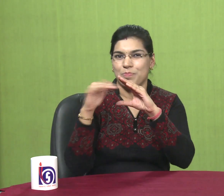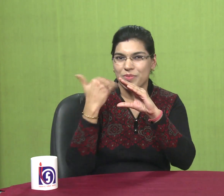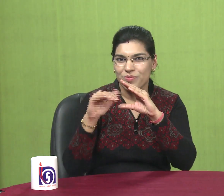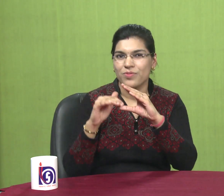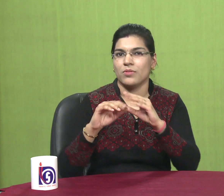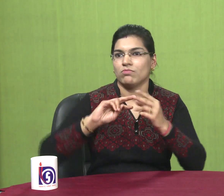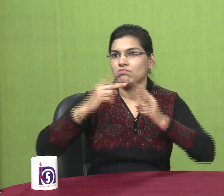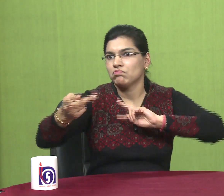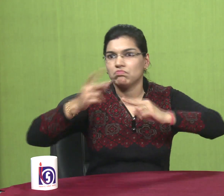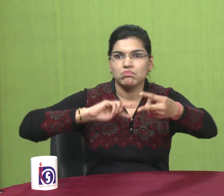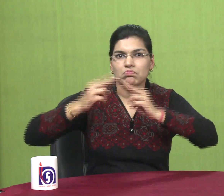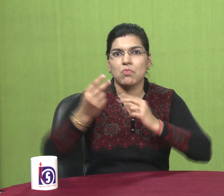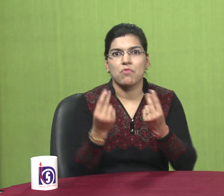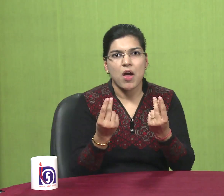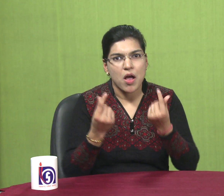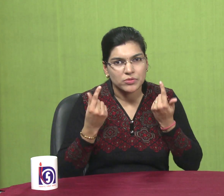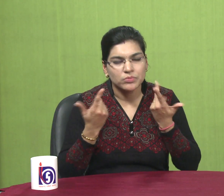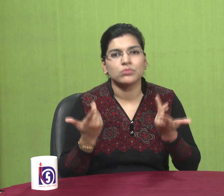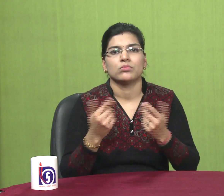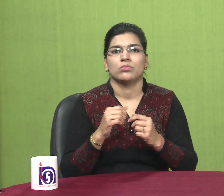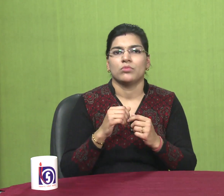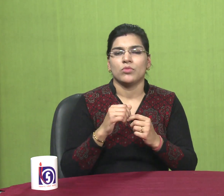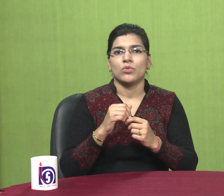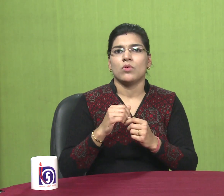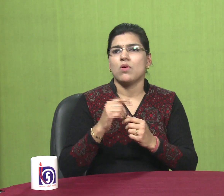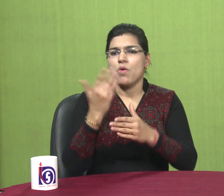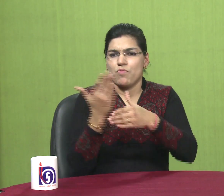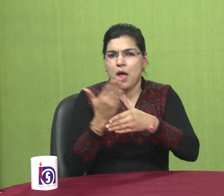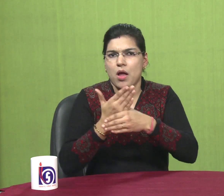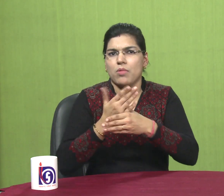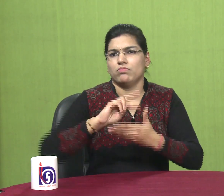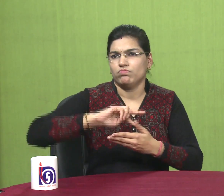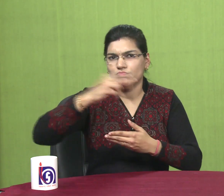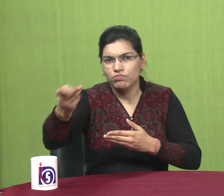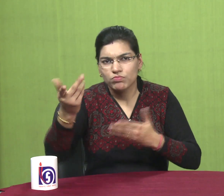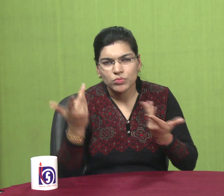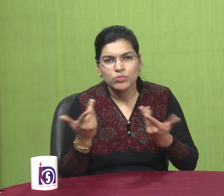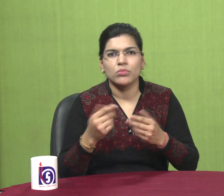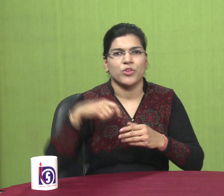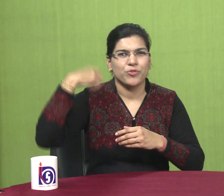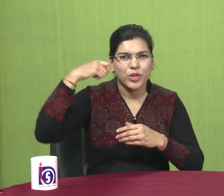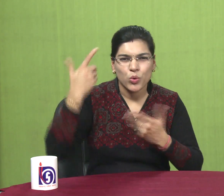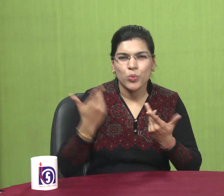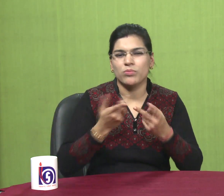themselves use internet, access information from the World Wide Web, exchange